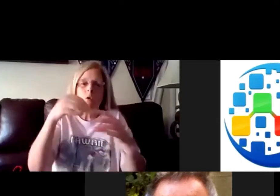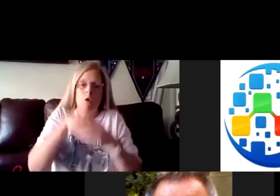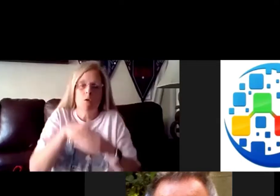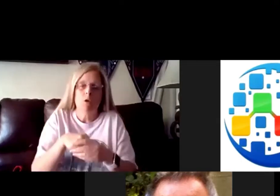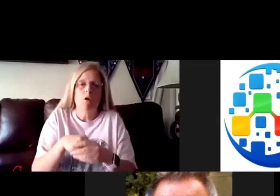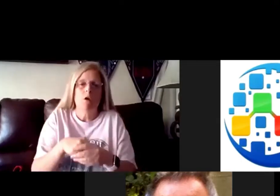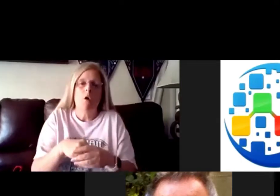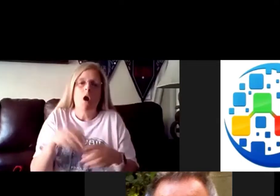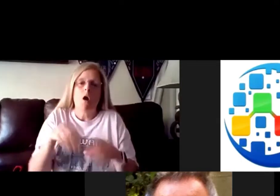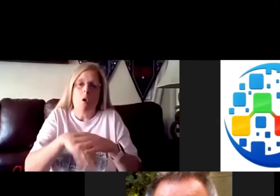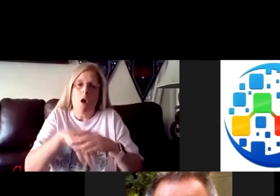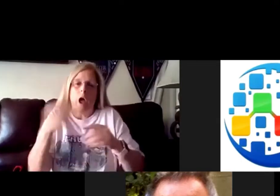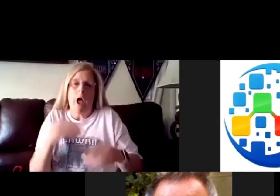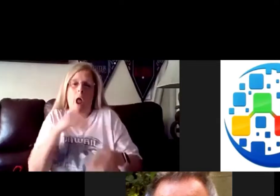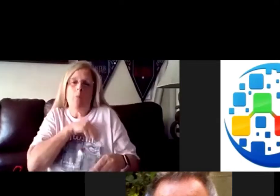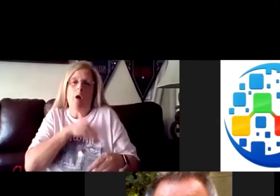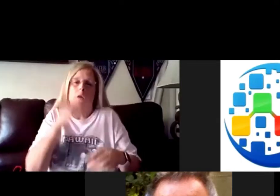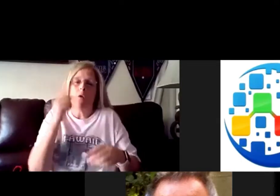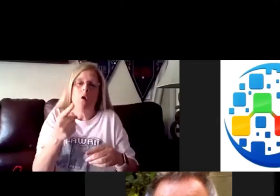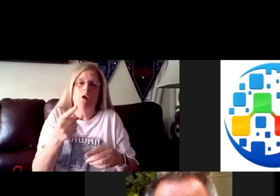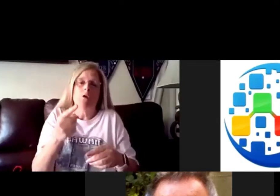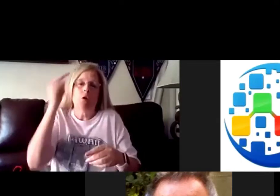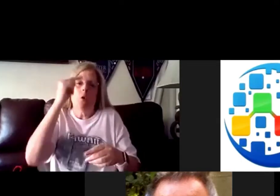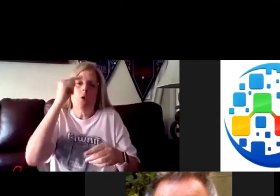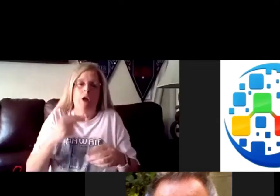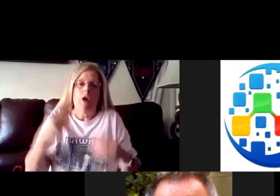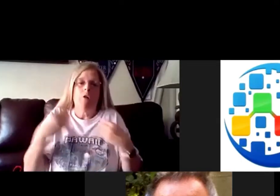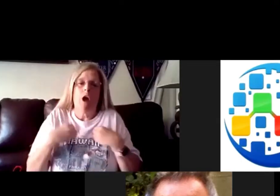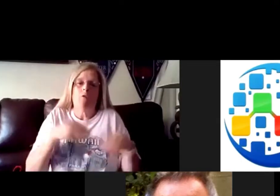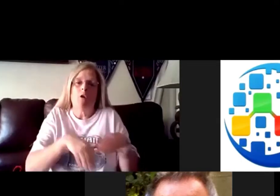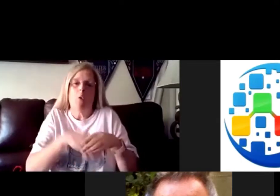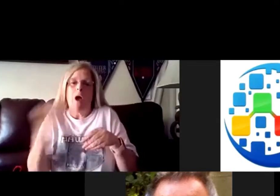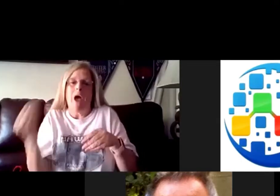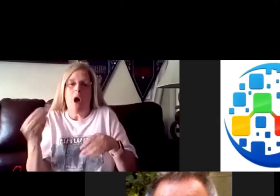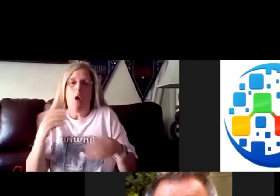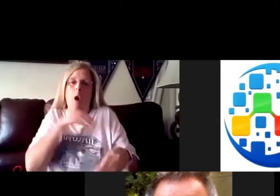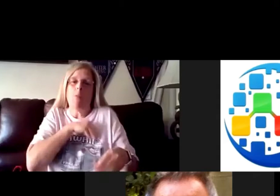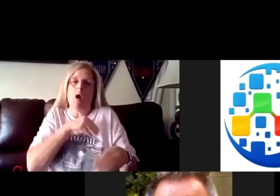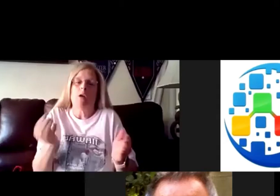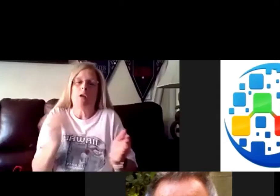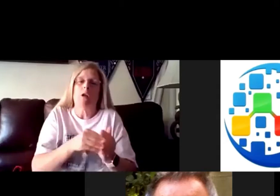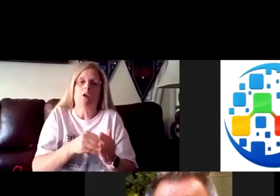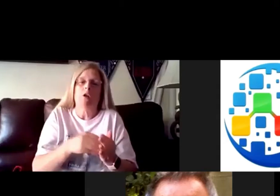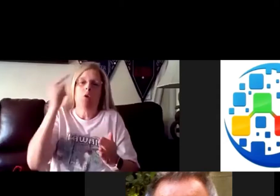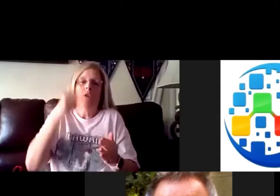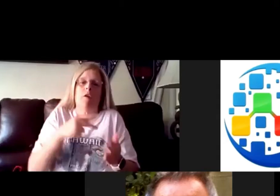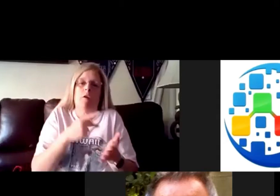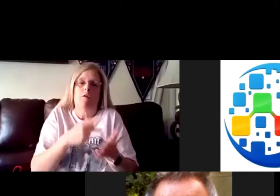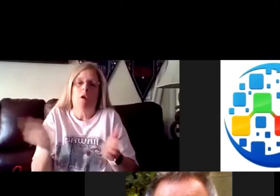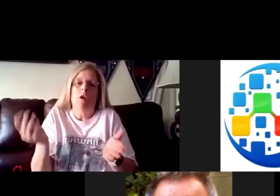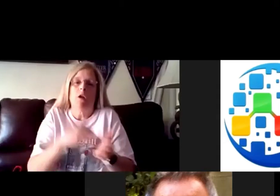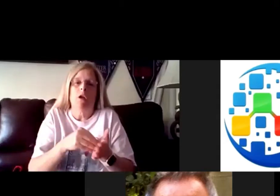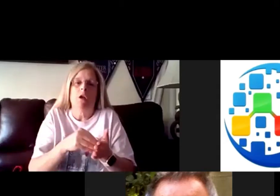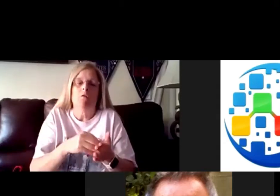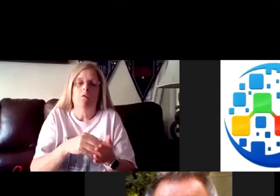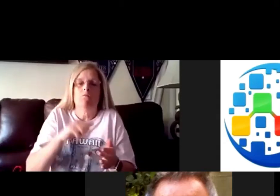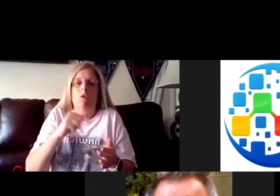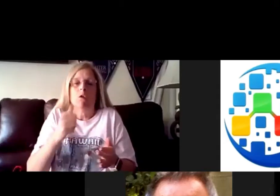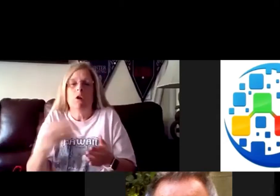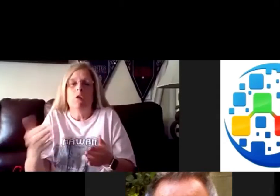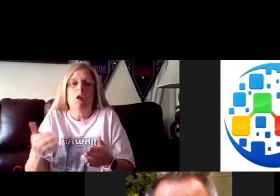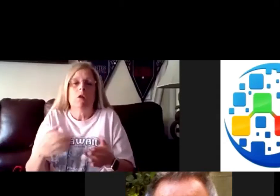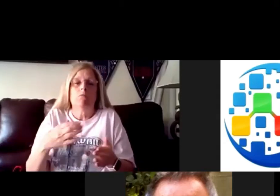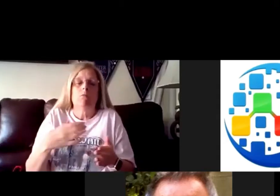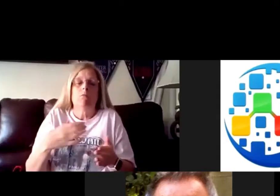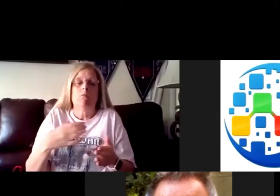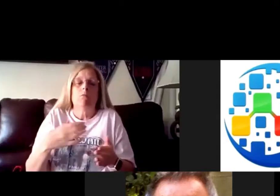of pocket once, you will never have to go out of pocket again. You will never have to pay again. And if you're anything like I am, what